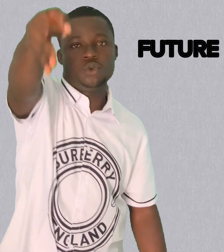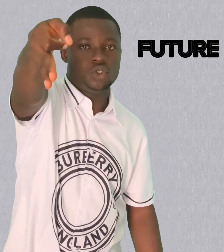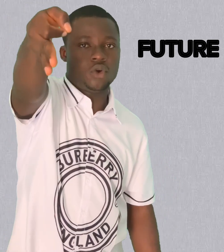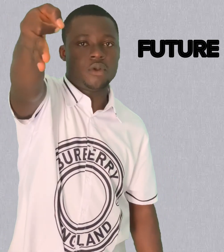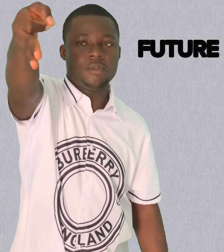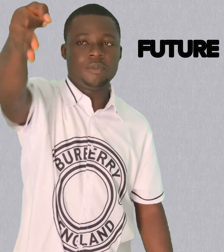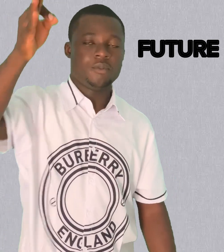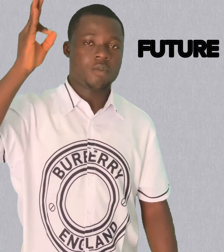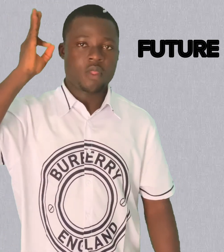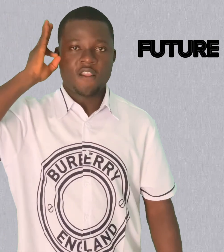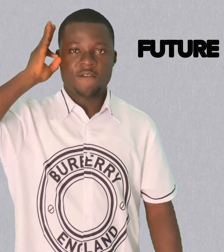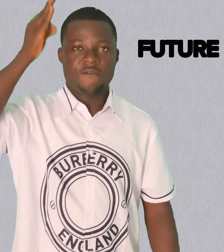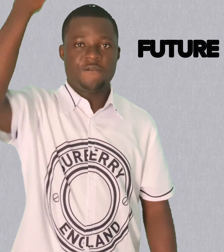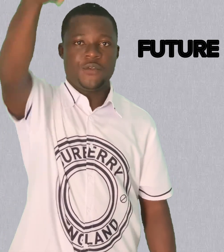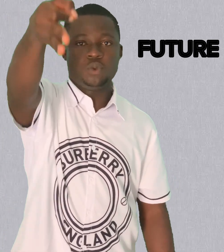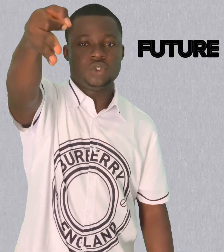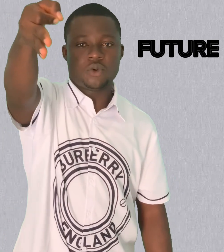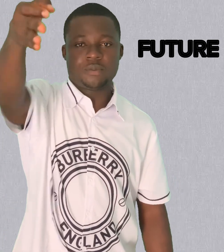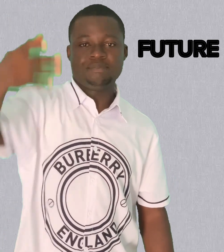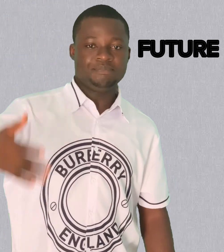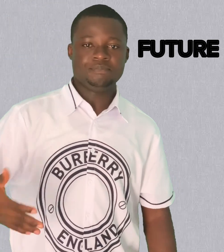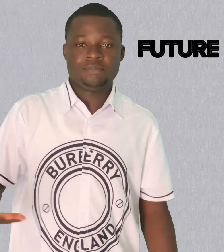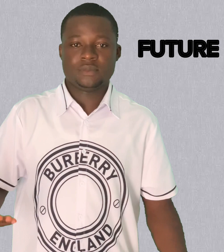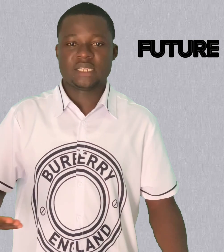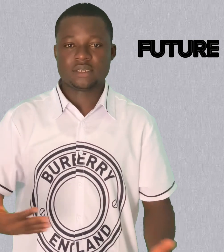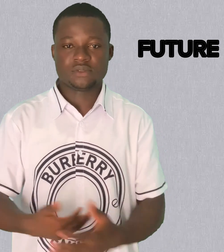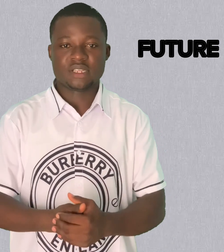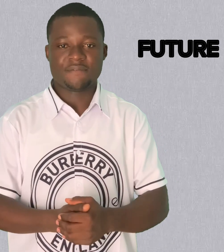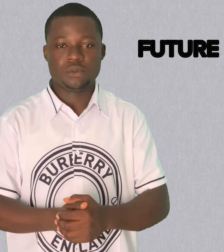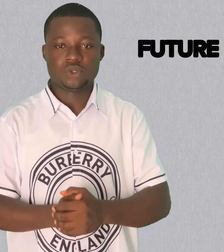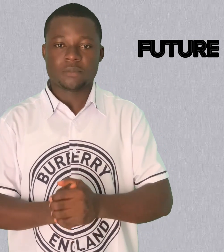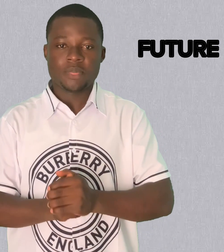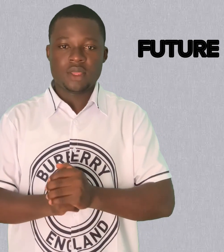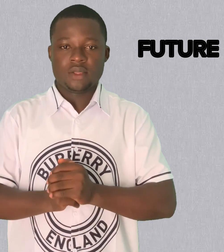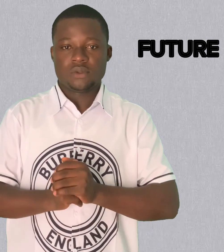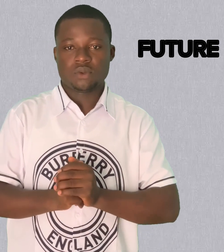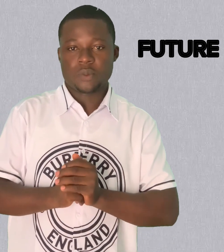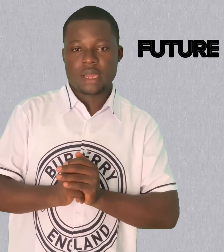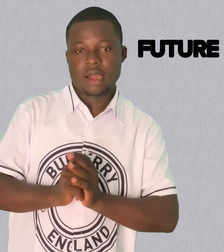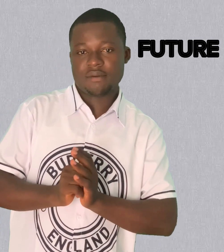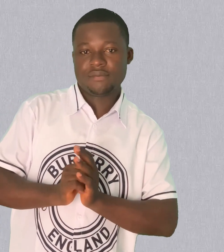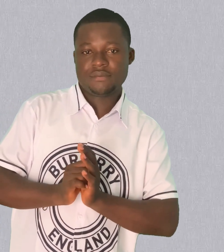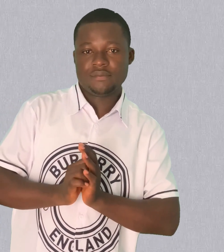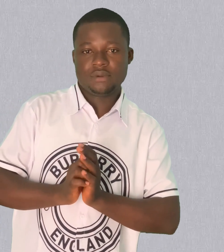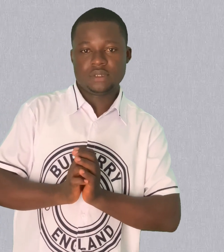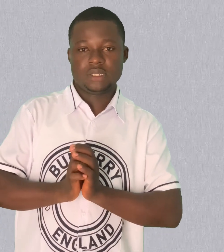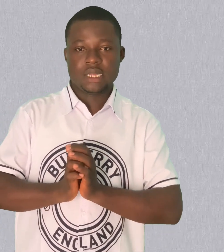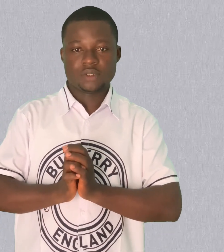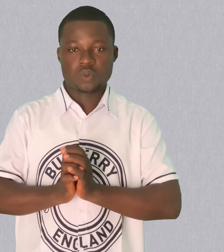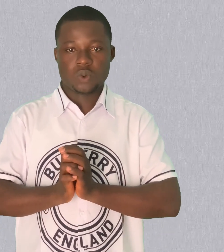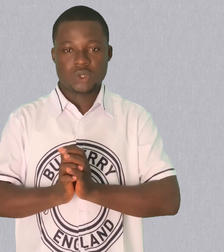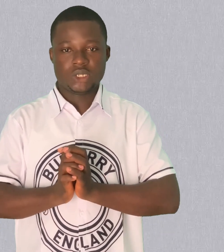future. Future. That's how to sign future. So we have the next word,